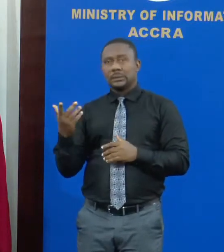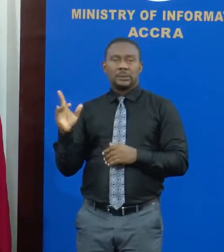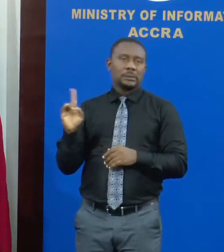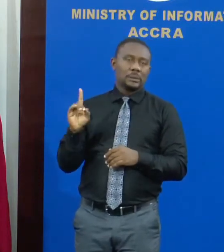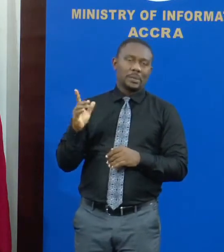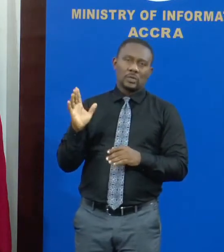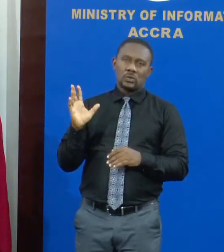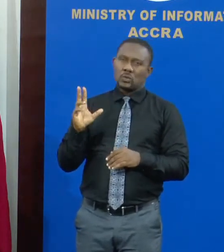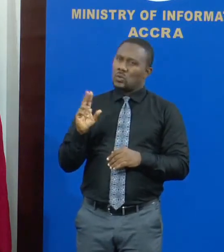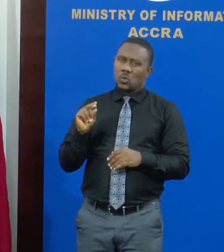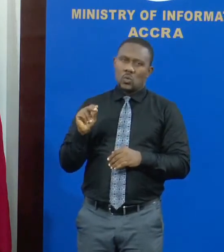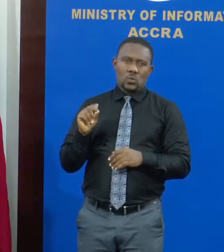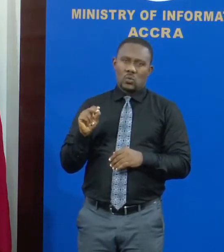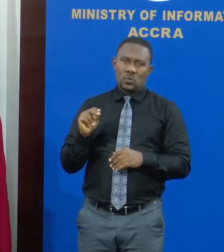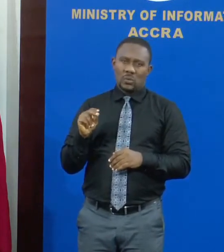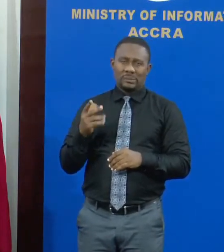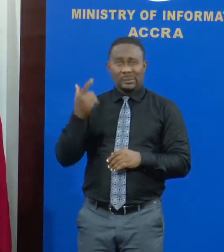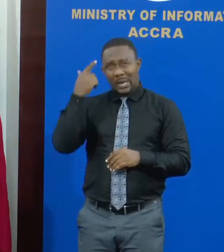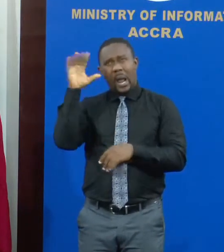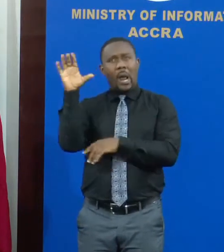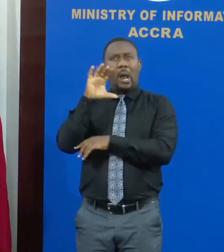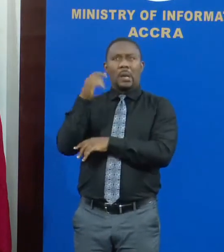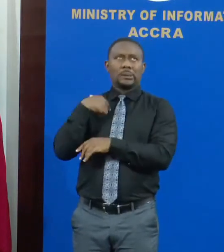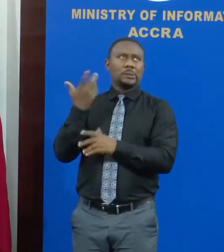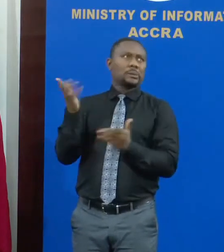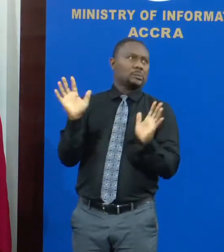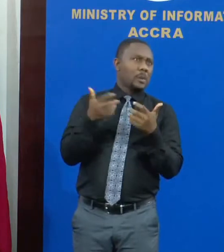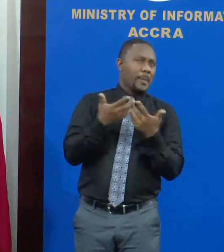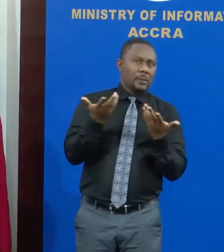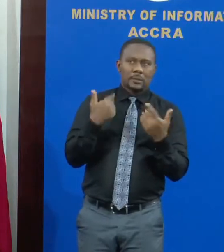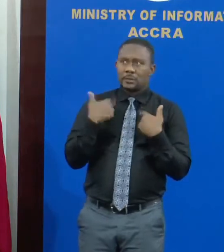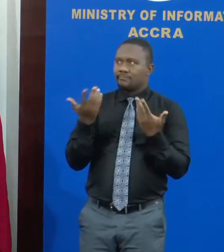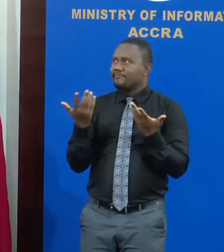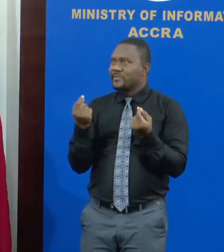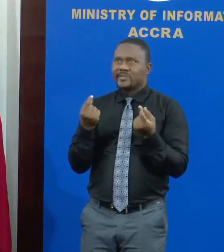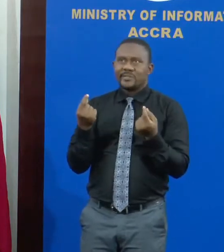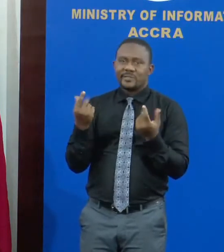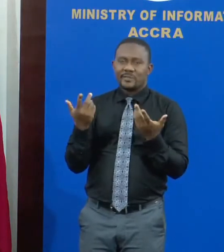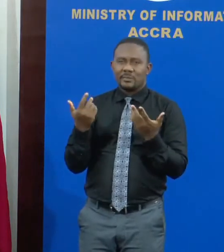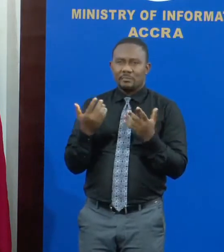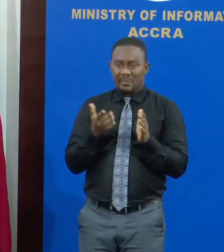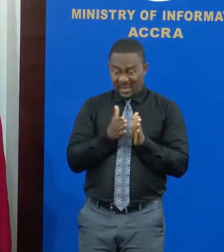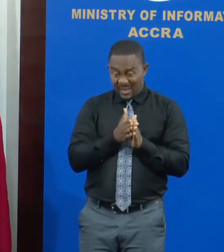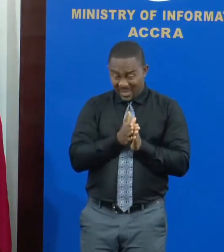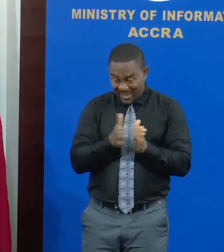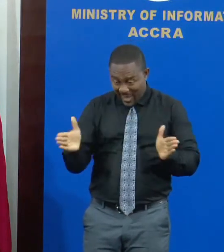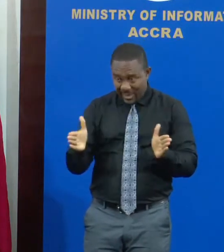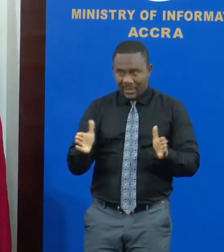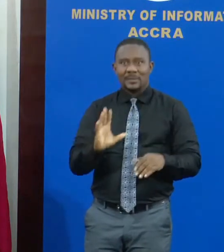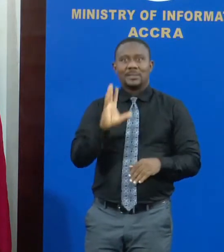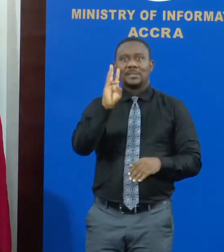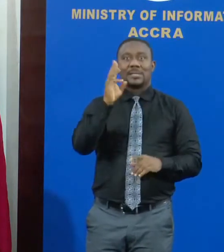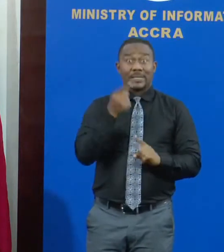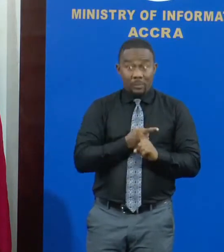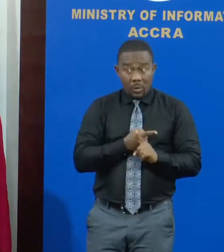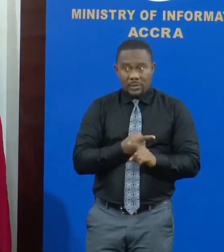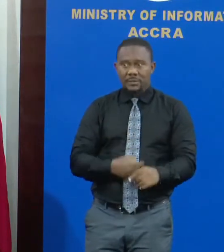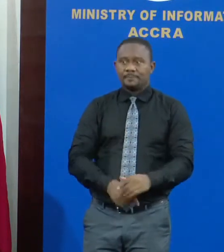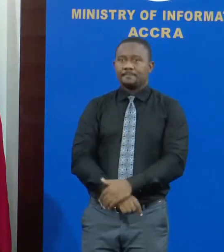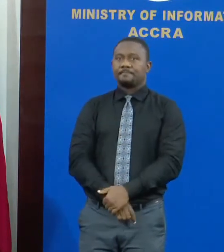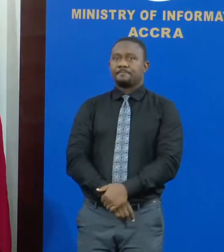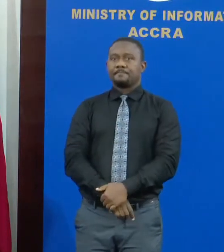festivities. Then you have to worry about, oh, have I merged my SNIT number or not? We got 6 months to get this done.